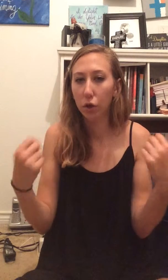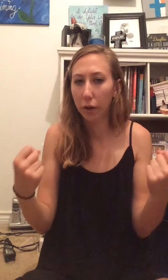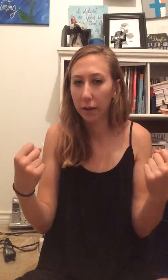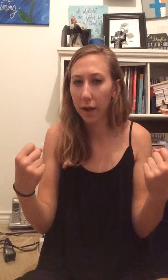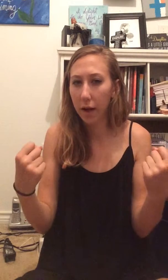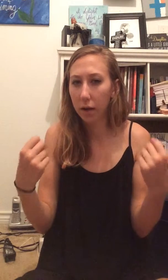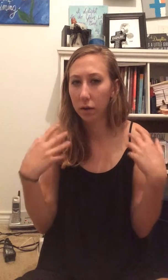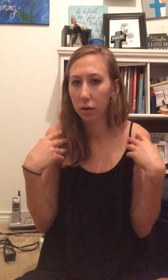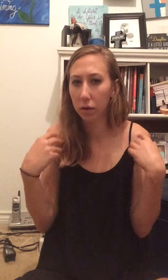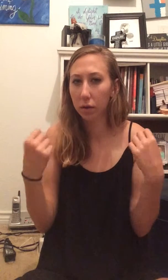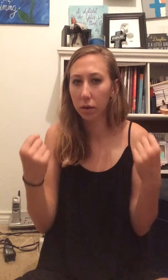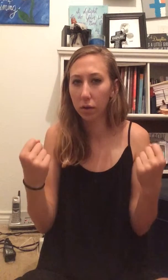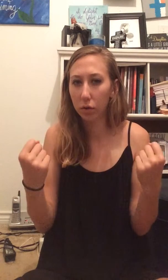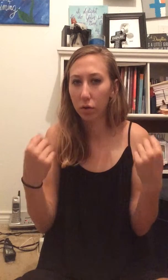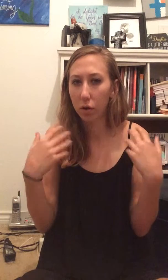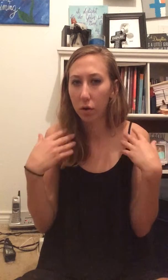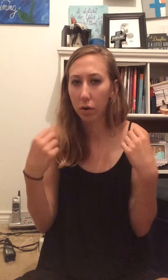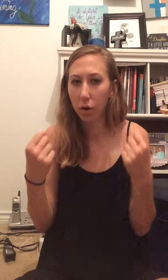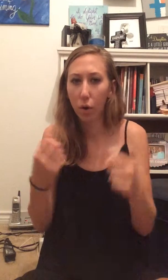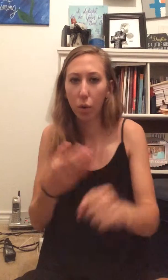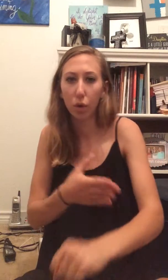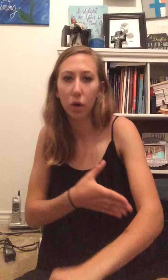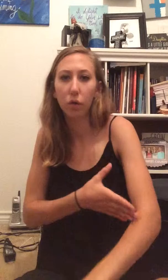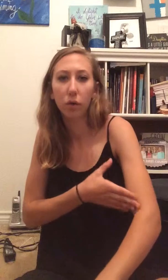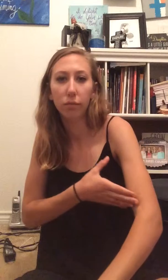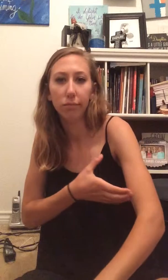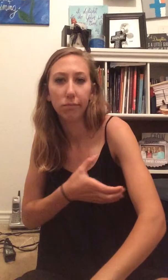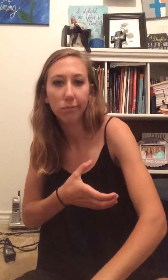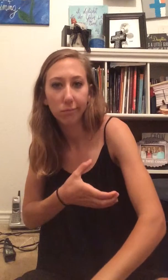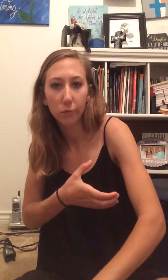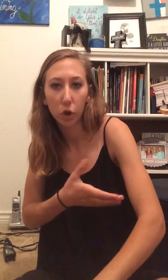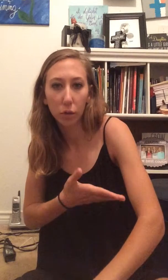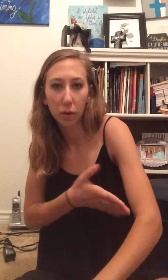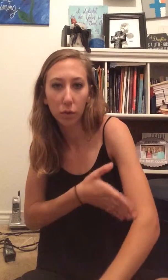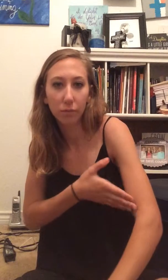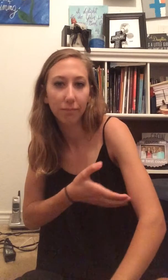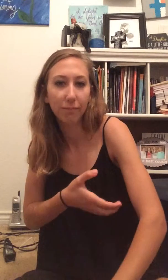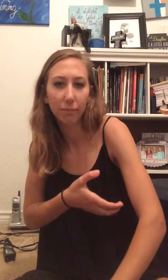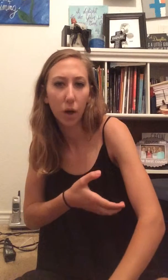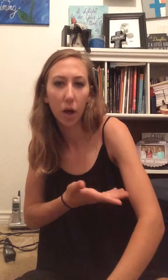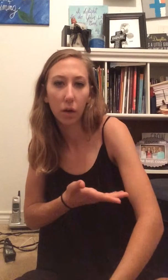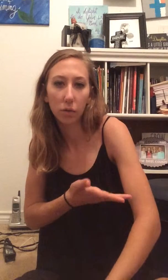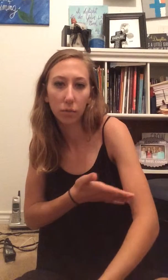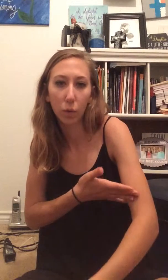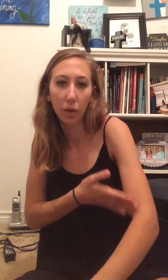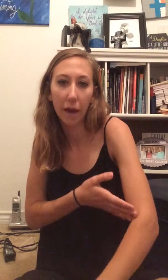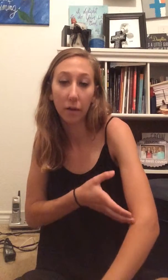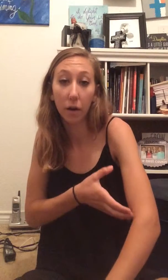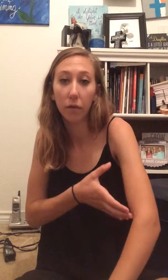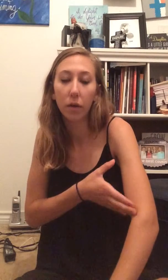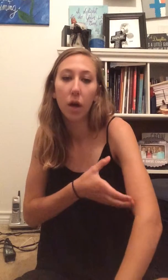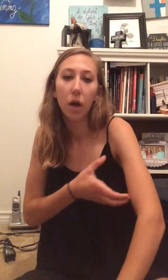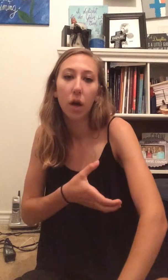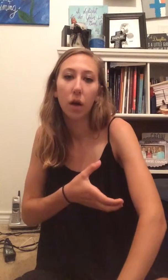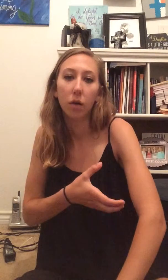you do like that strong or you can show your muscle or lack thereof. Um,